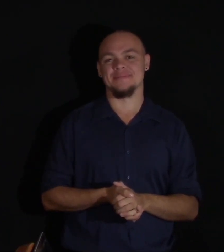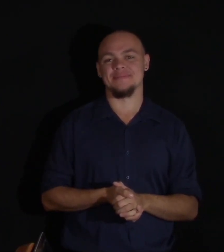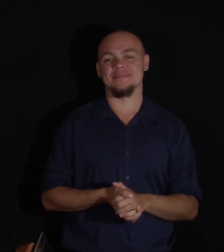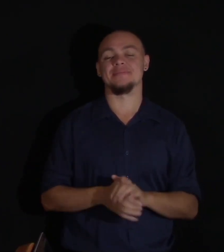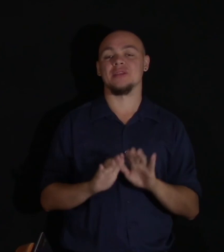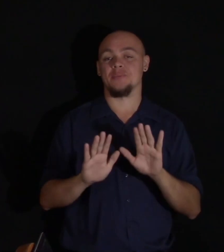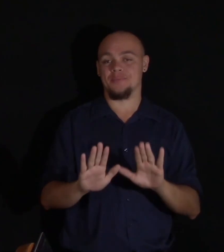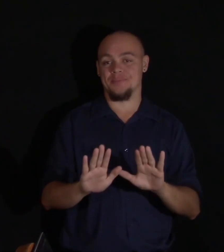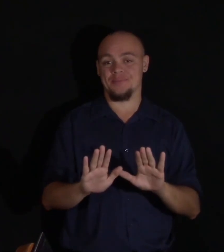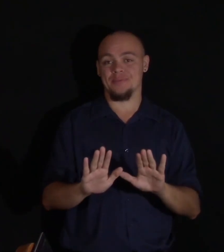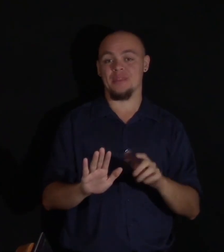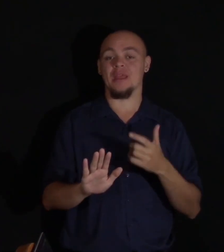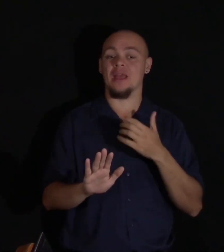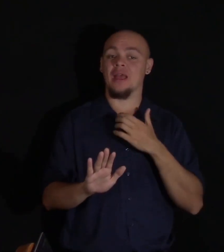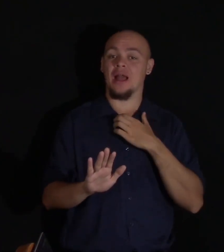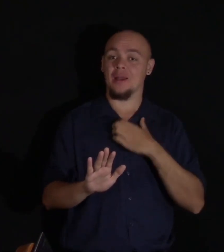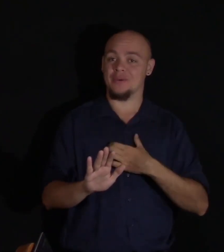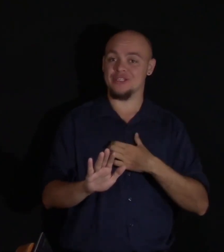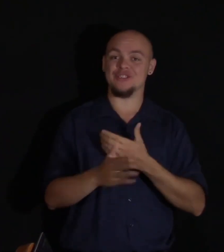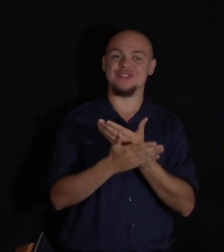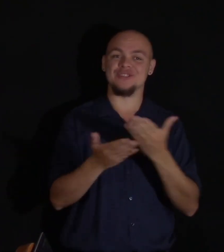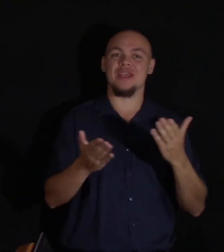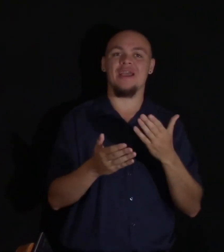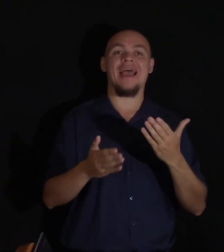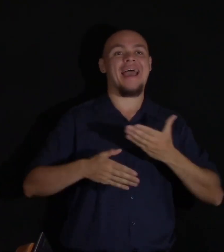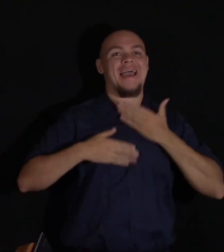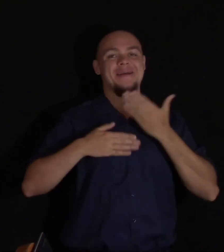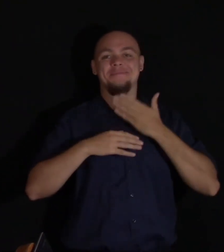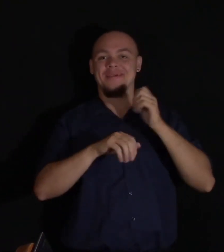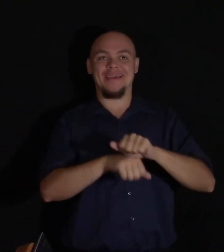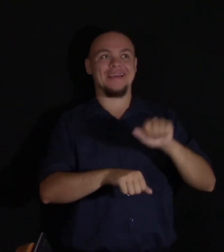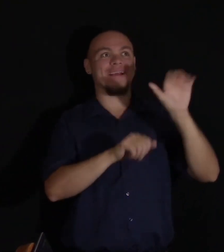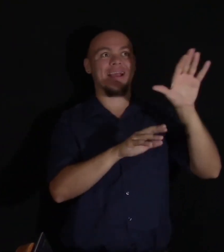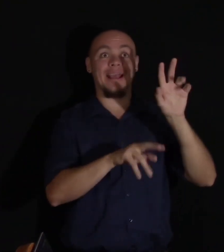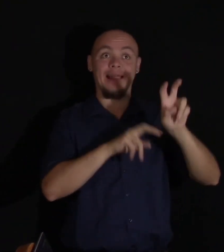So I wish you many happy climbings and enjoy a